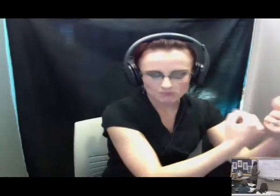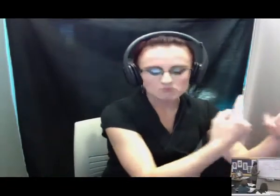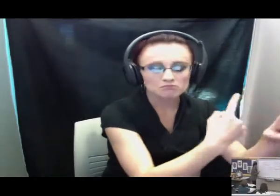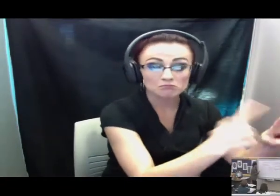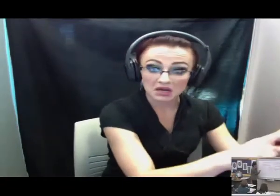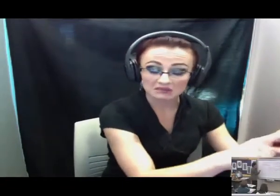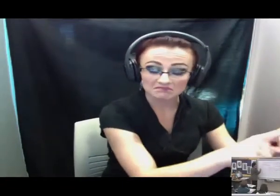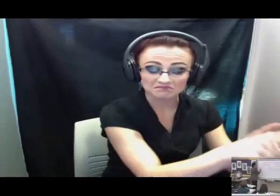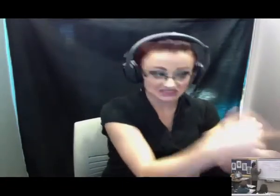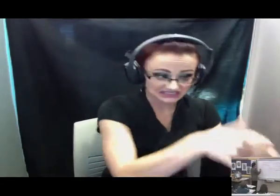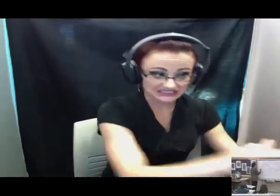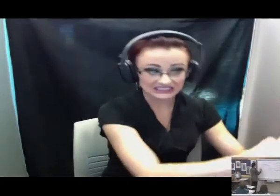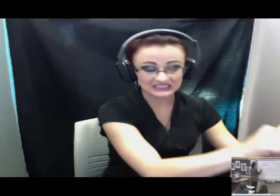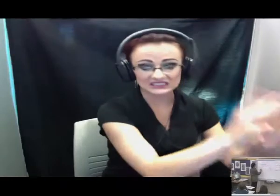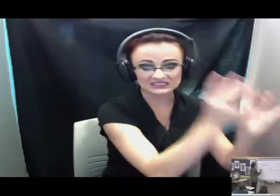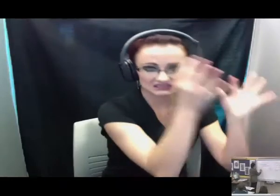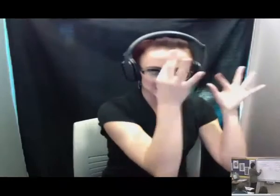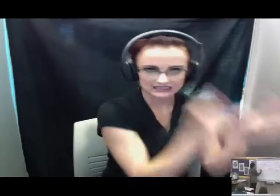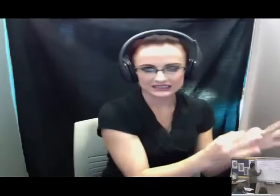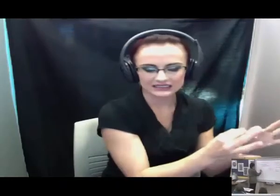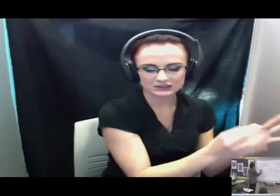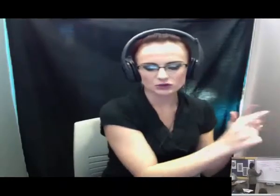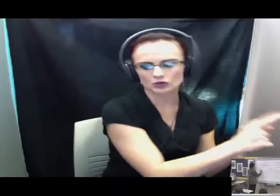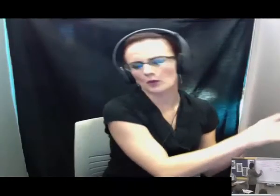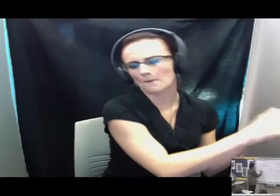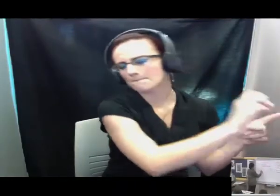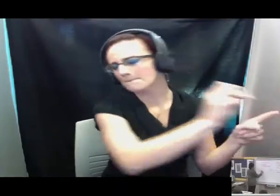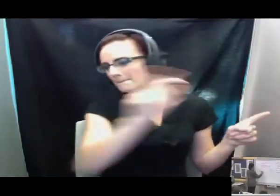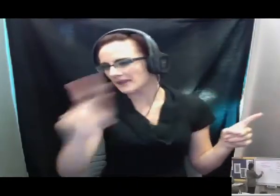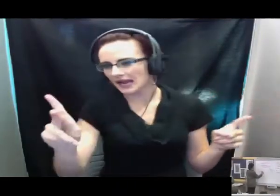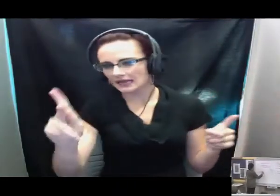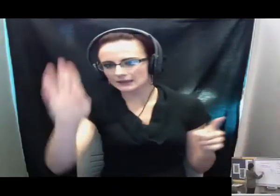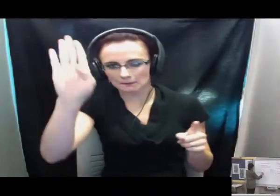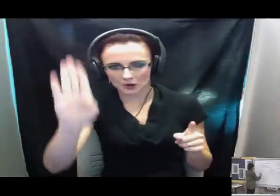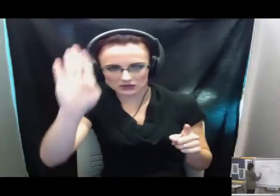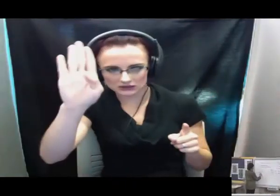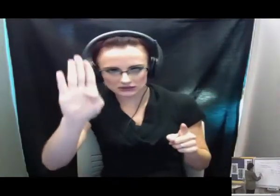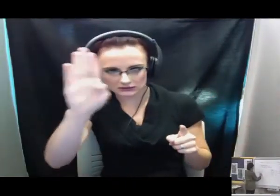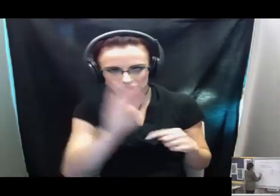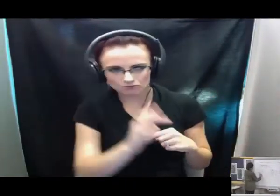Boston. So Washington goes to Boston.